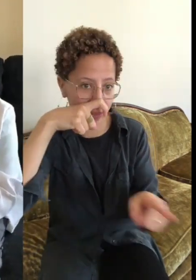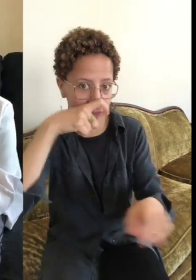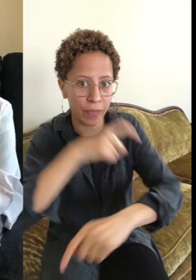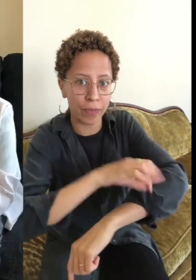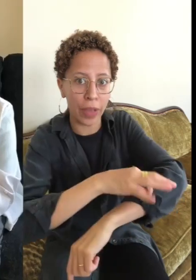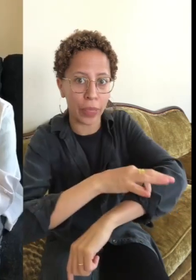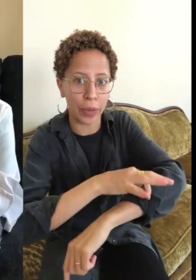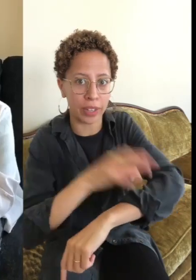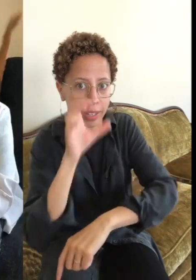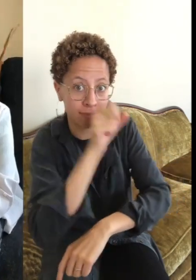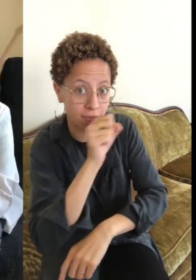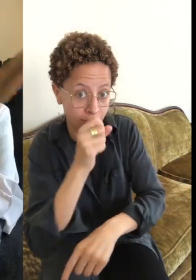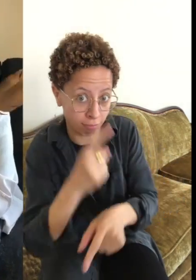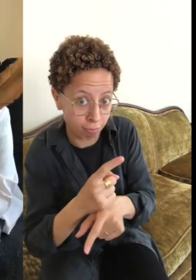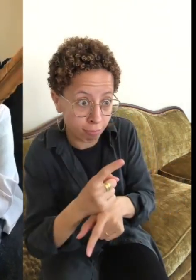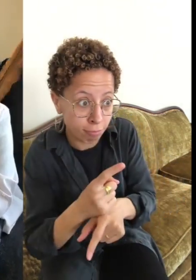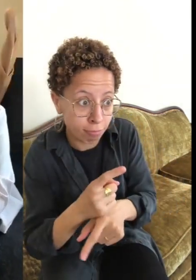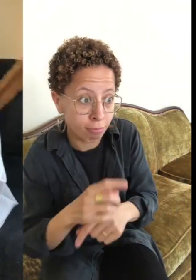eagle.